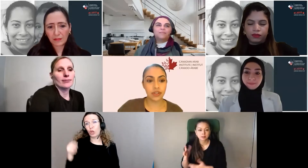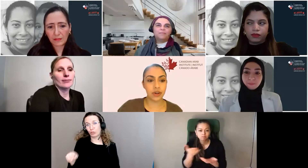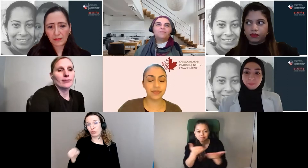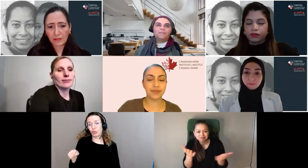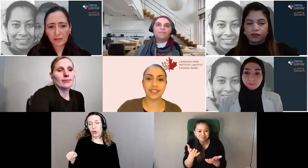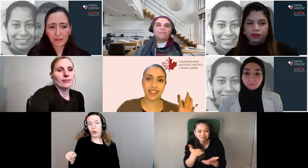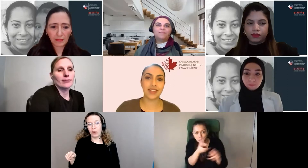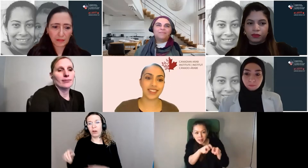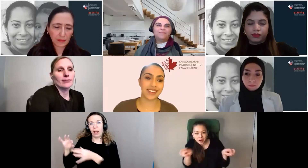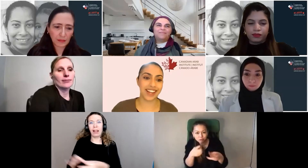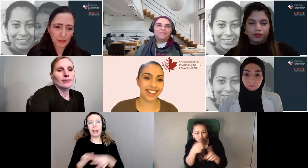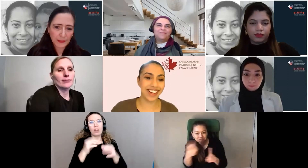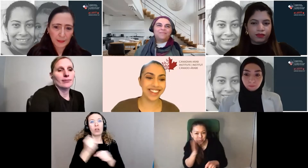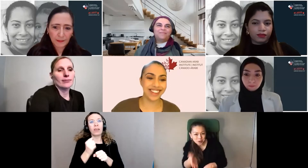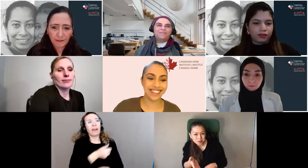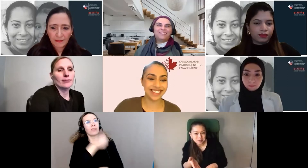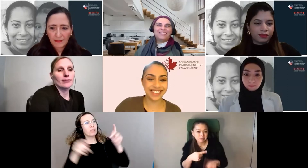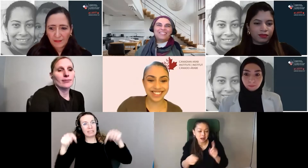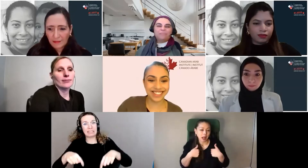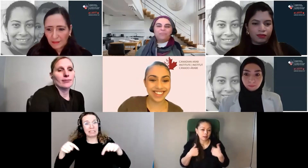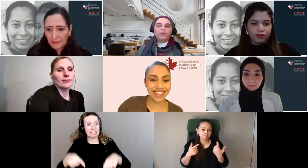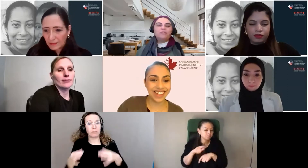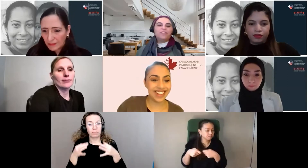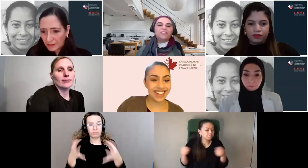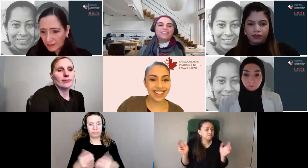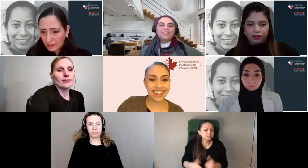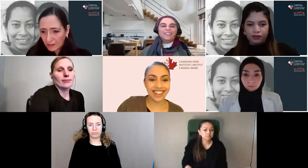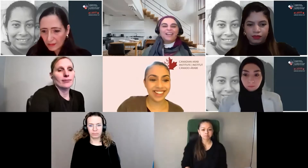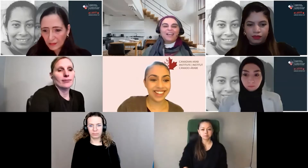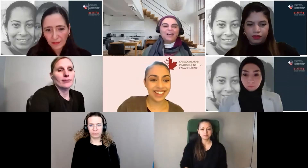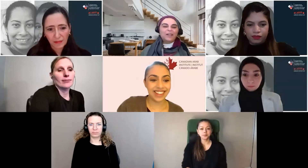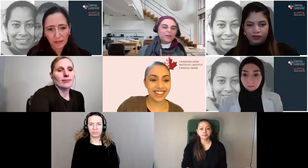well. So I'm going to end it there. Beautiful.